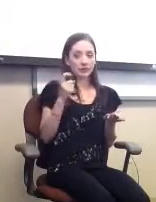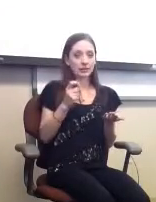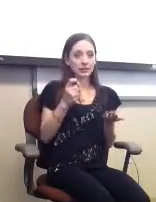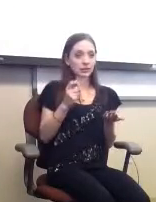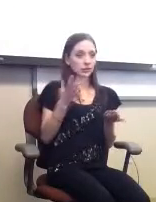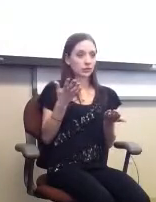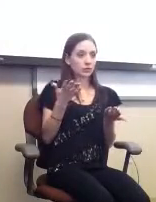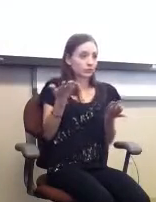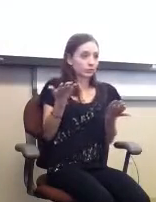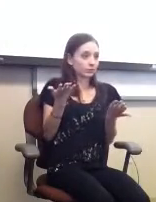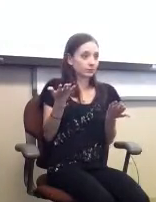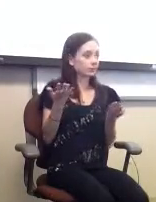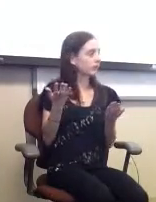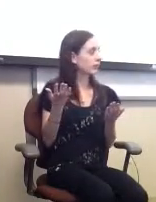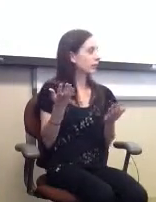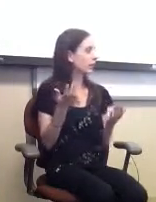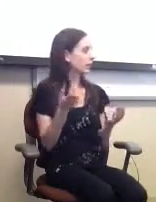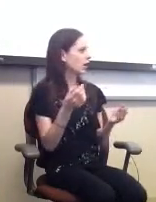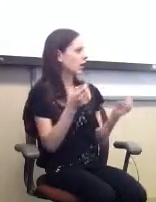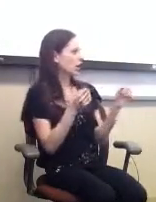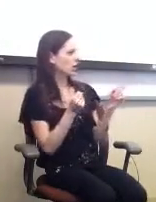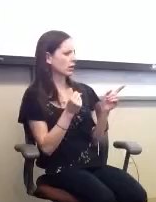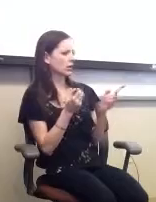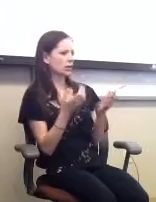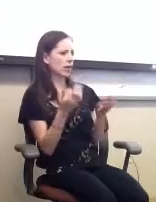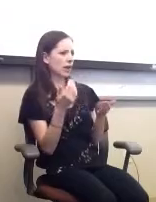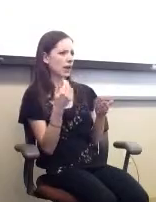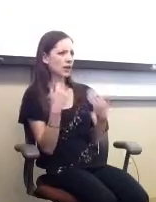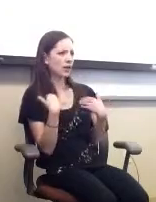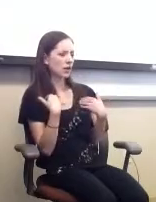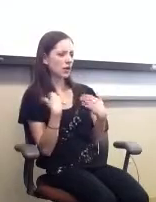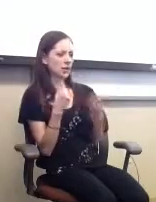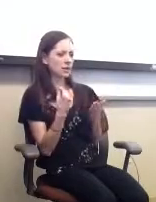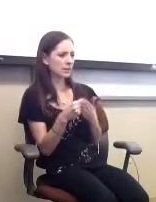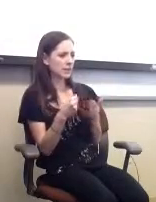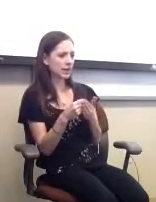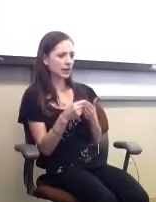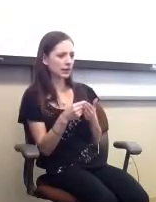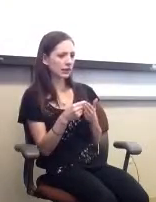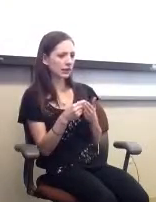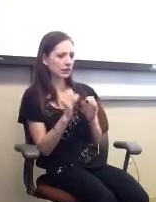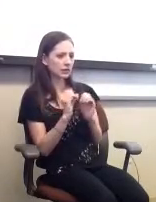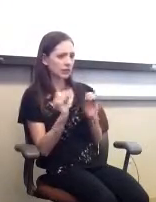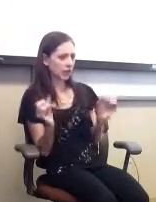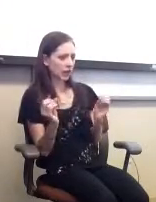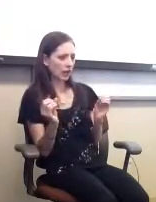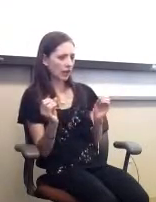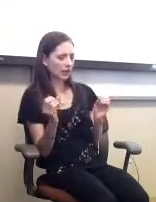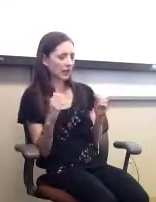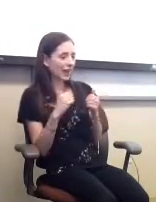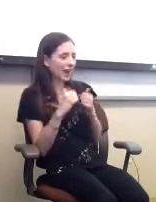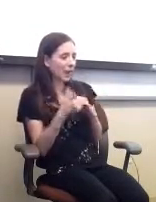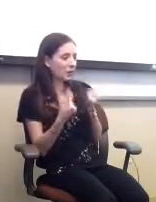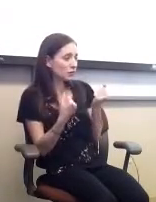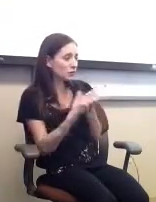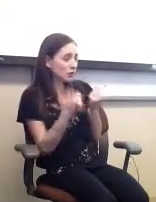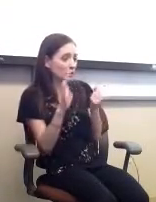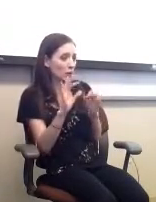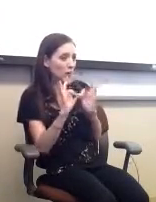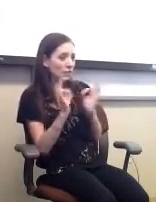You have no money coming in. How are you supporting your family? Because I think that's very important to the rehabilitation process. It's not that I want them to